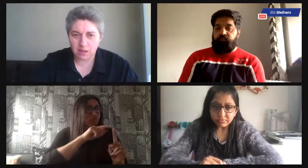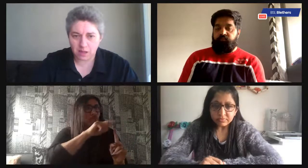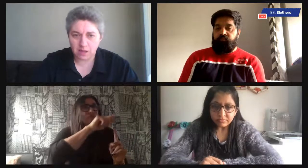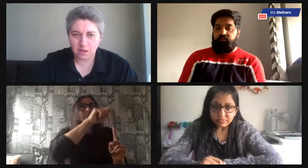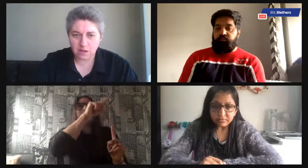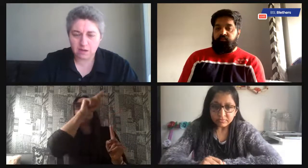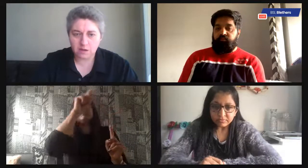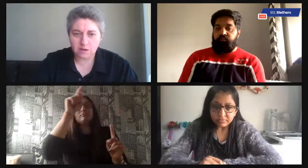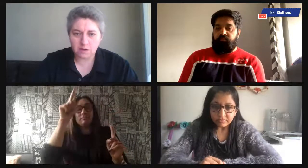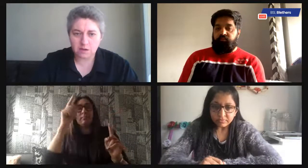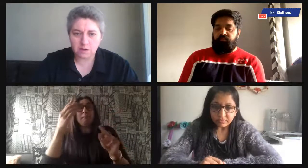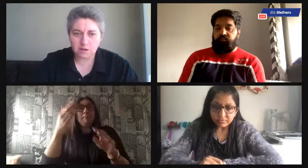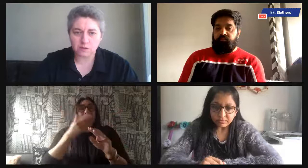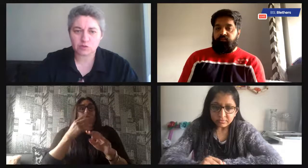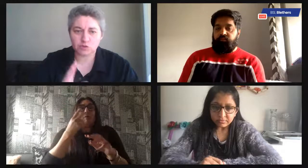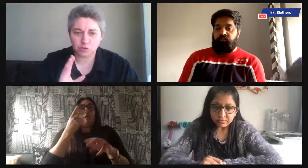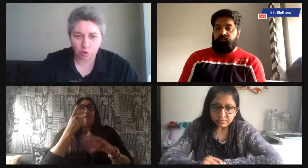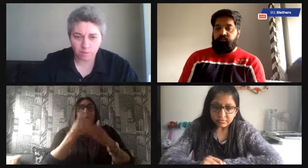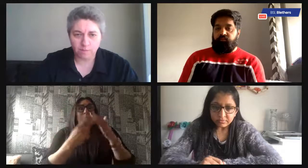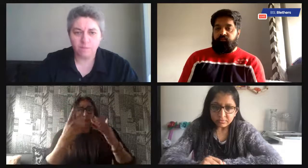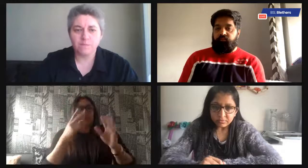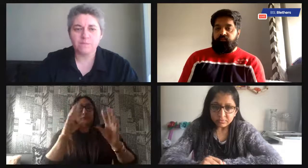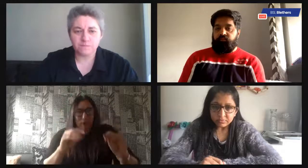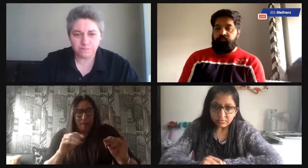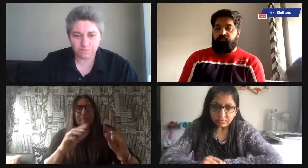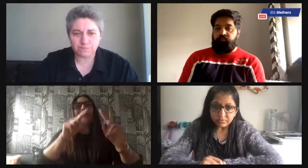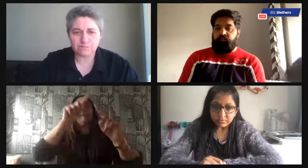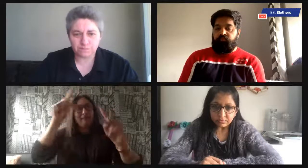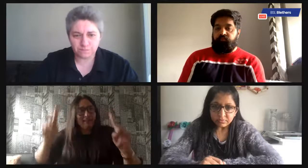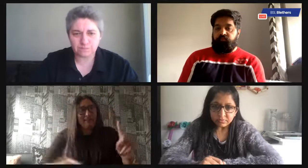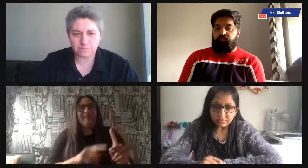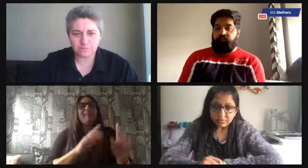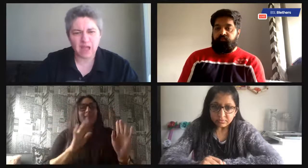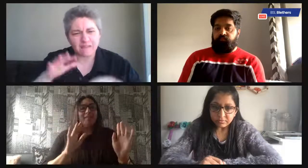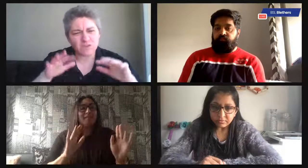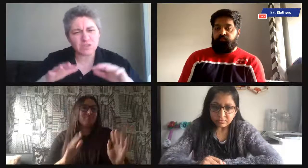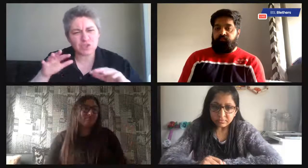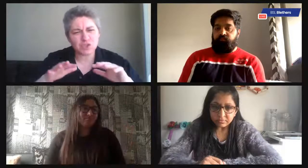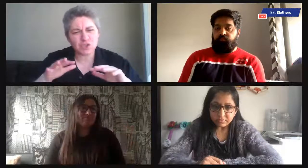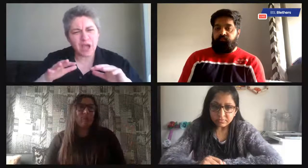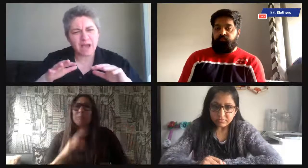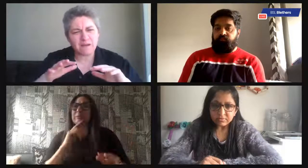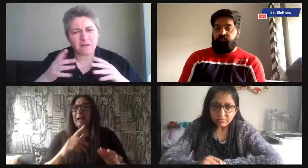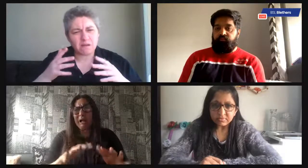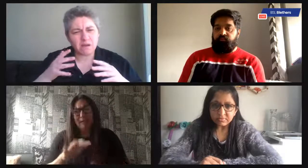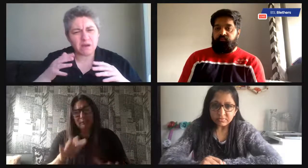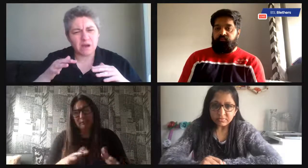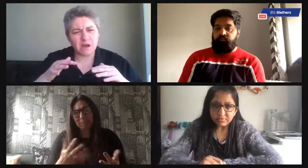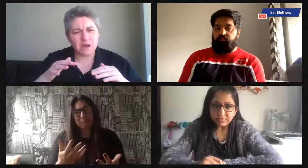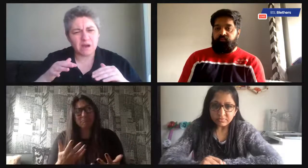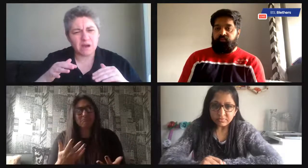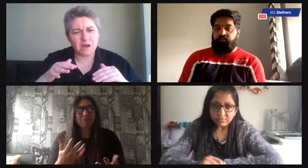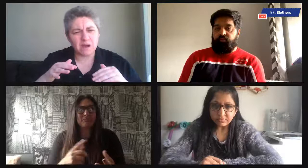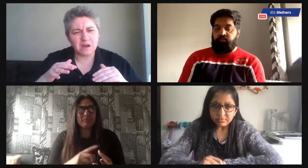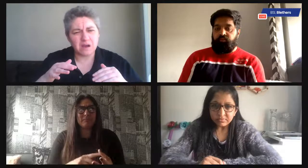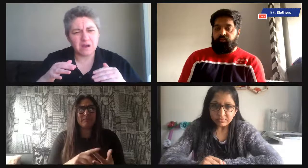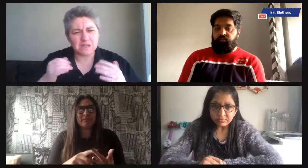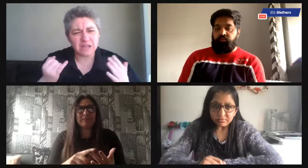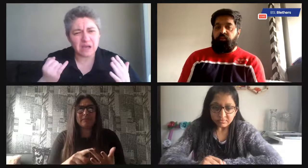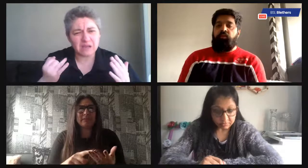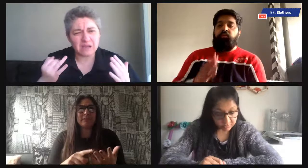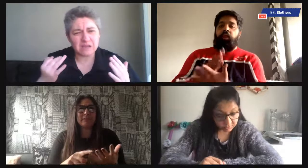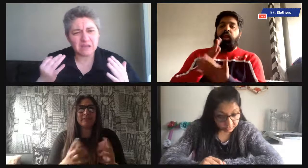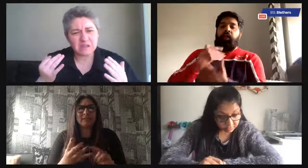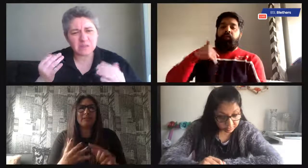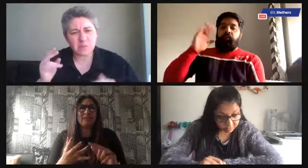We'll open maybe 6, 7 o'clock at night and then you would stop at 2:30 in the morning, something like that. I don't know. It